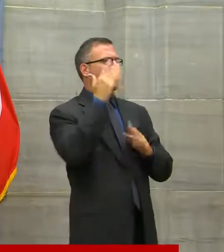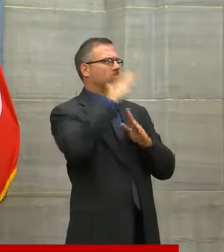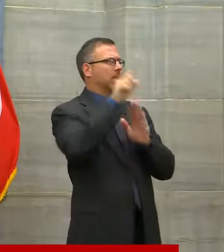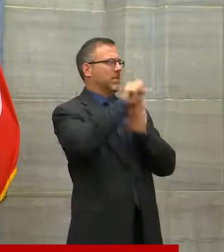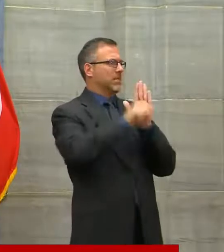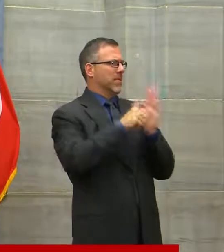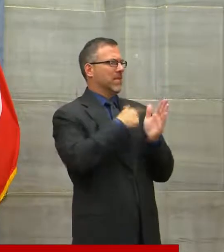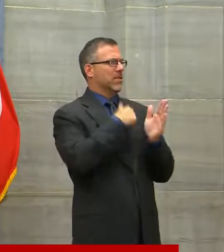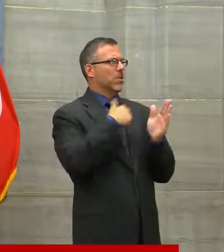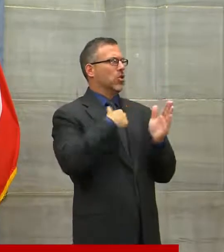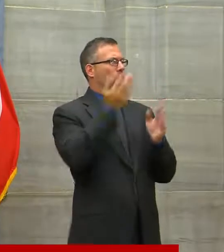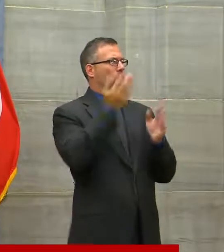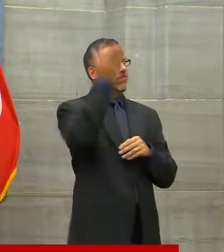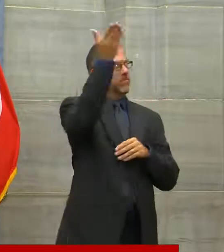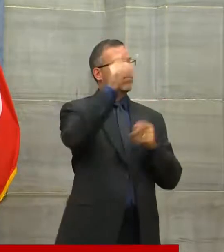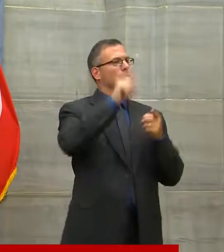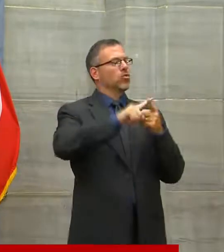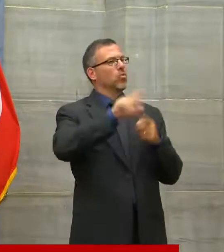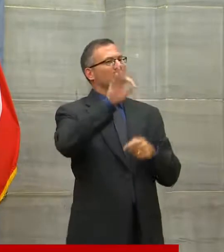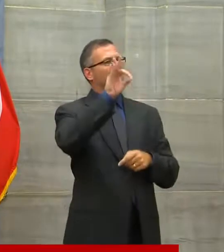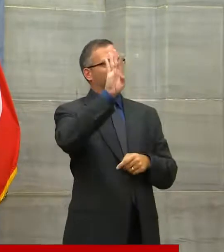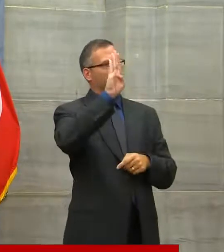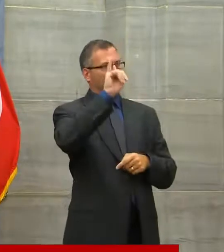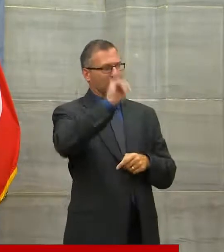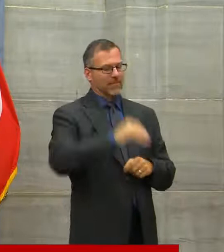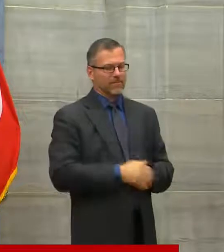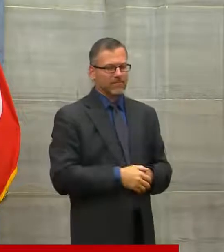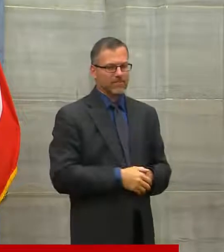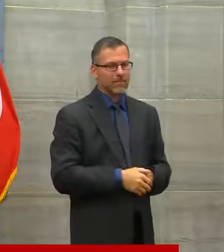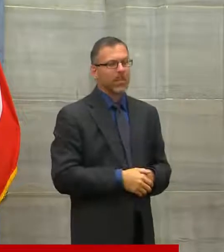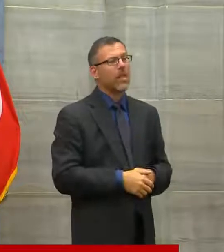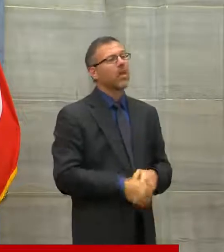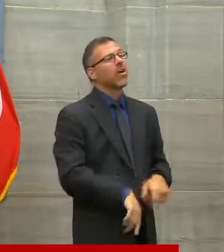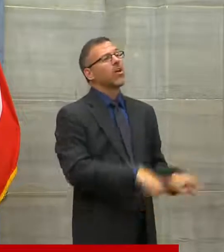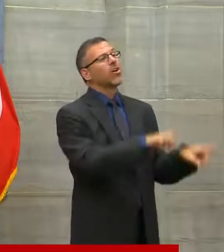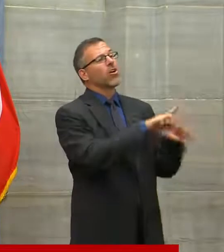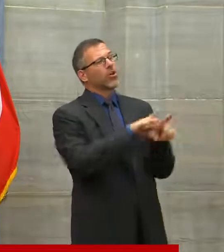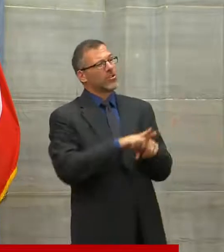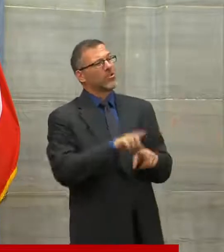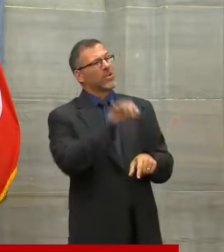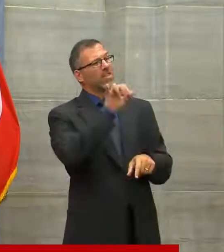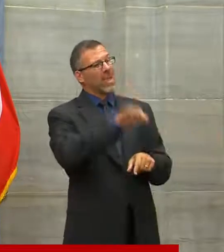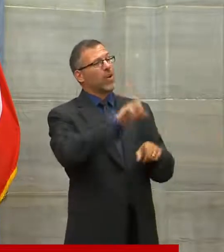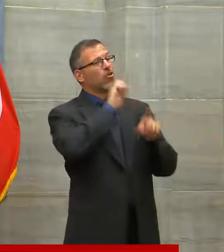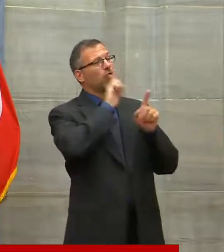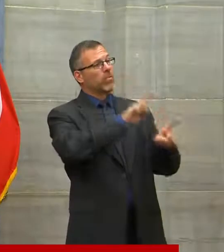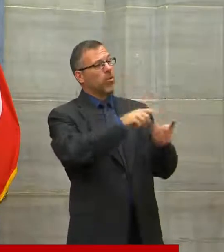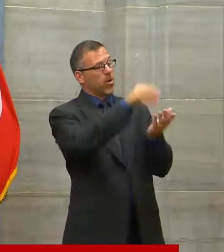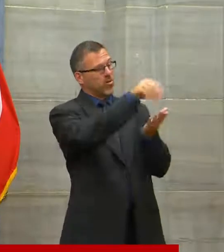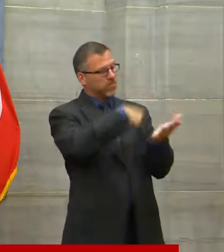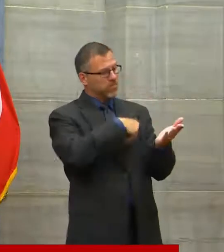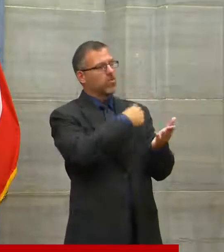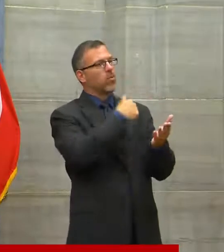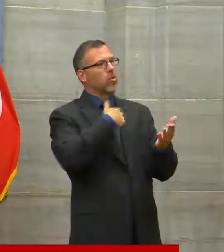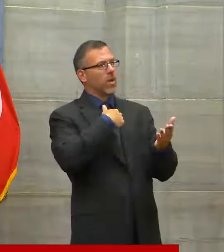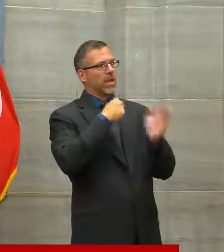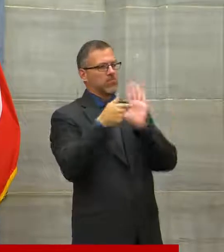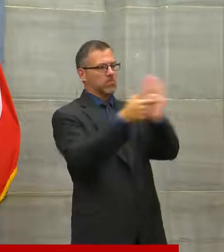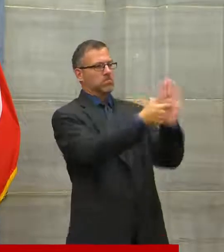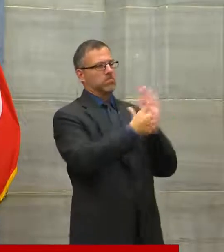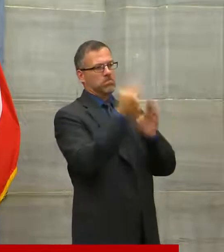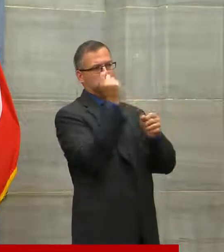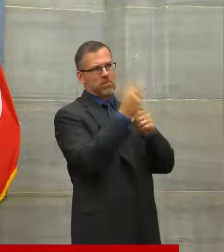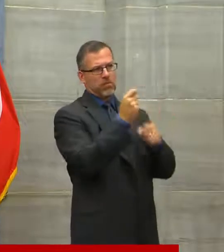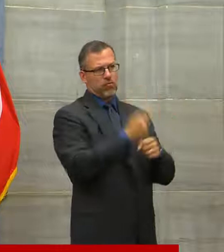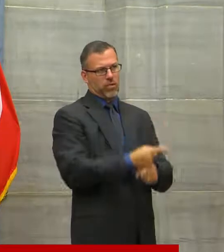the national database at the FBI. We also provide a report of this data annually at the end of March. We support